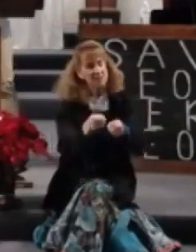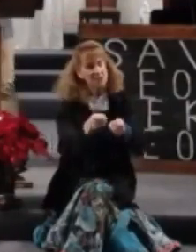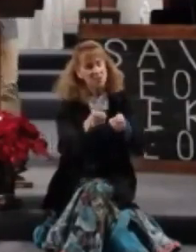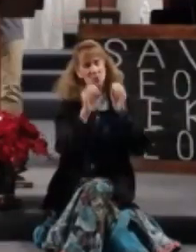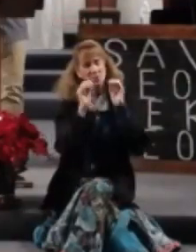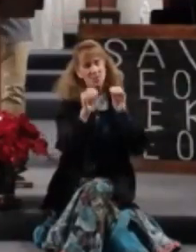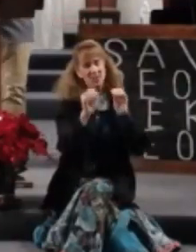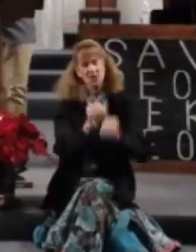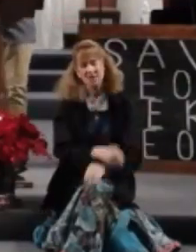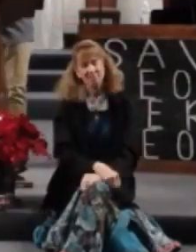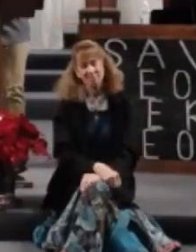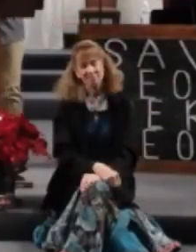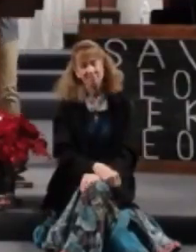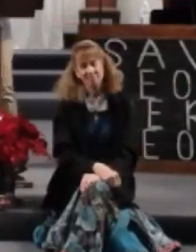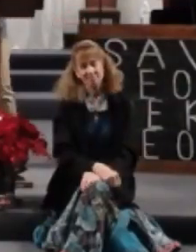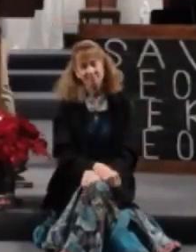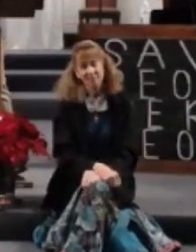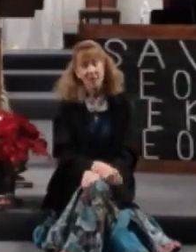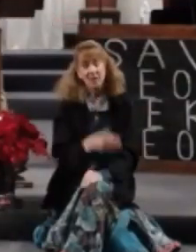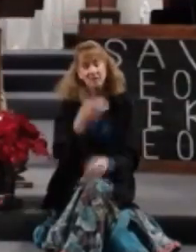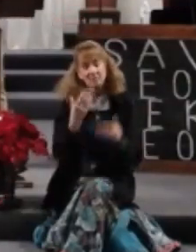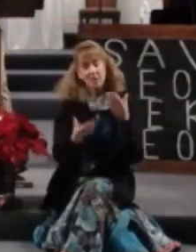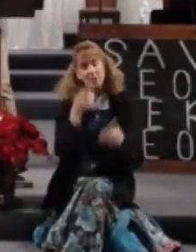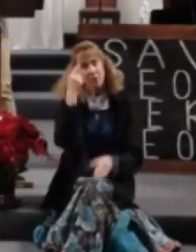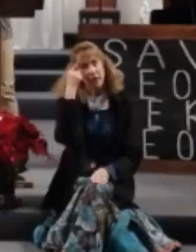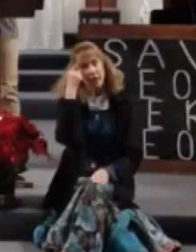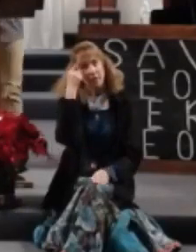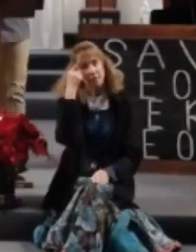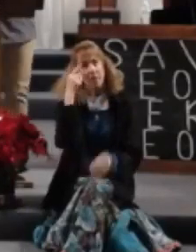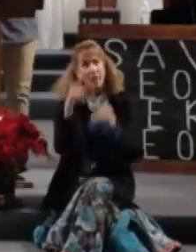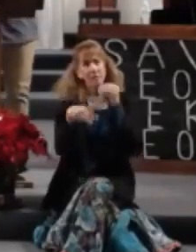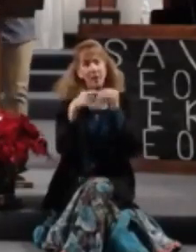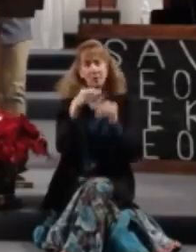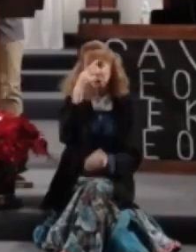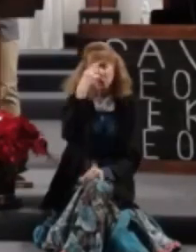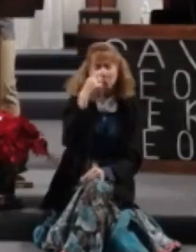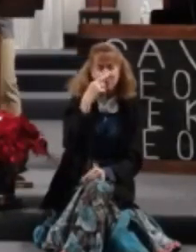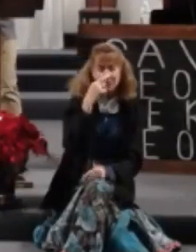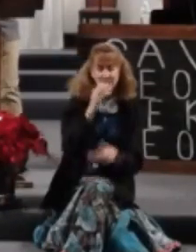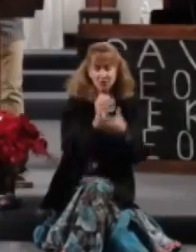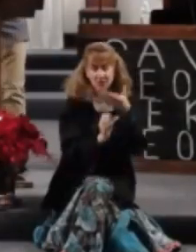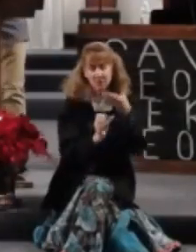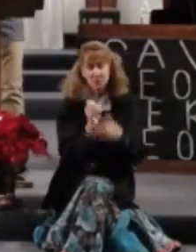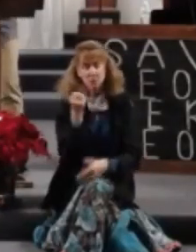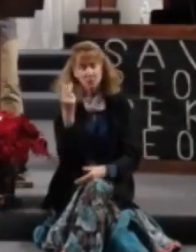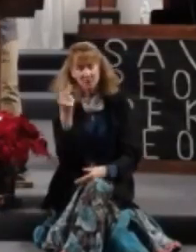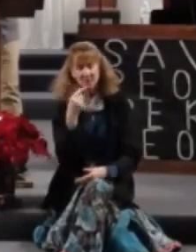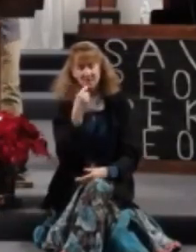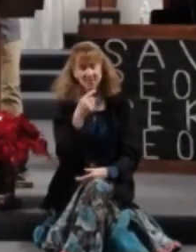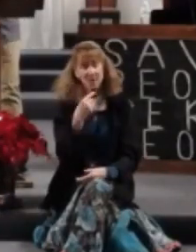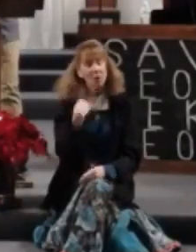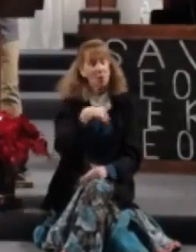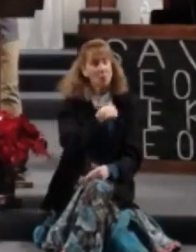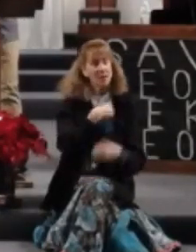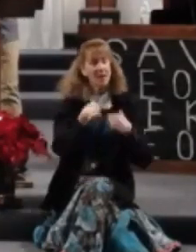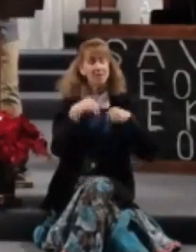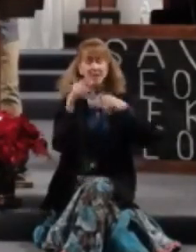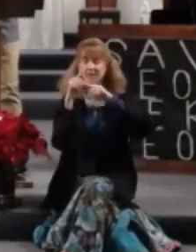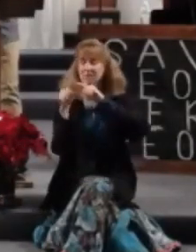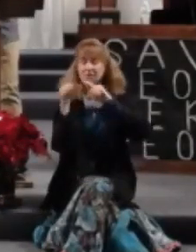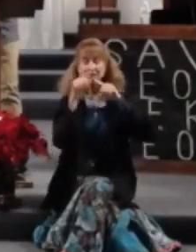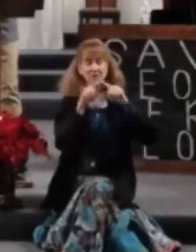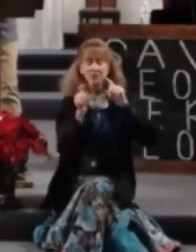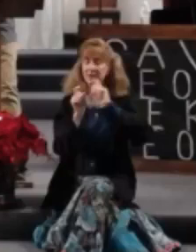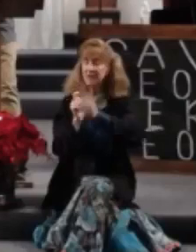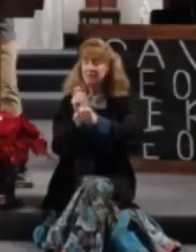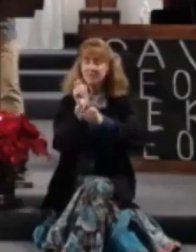And I know you're thinking about that passage out of Romans 12. Romans 12, verses 6 through 8, that says, we have different gifts according to